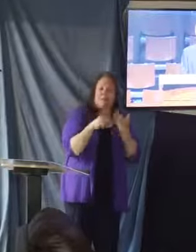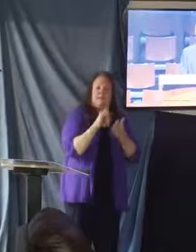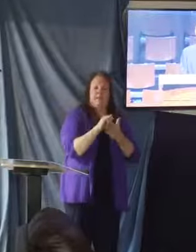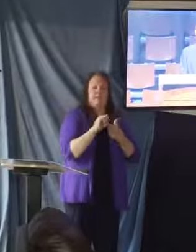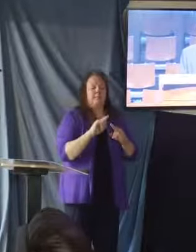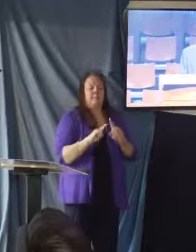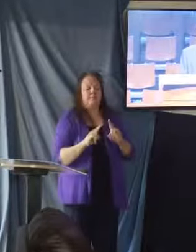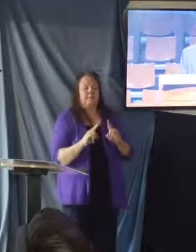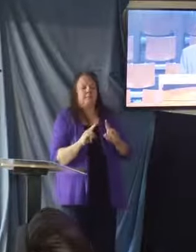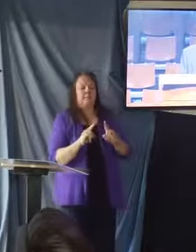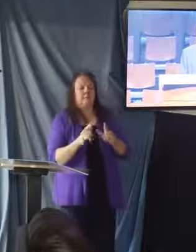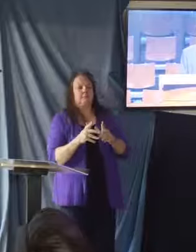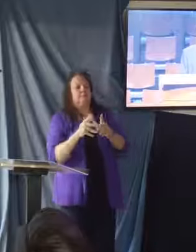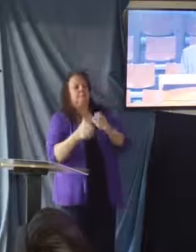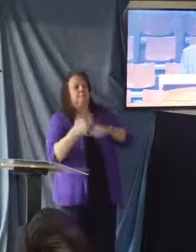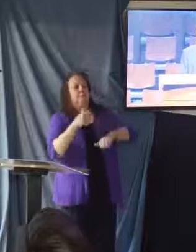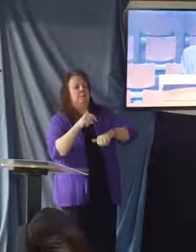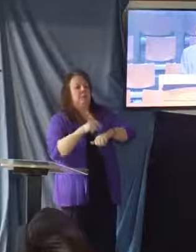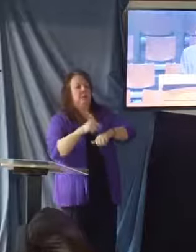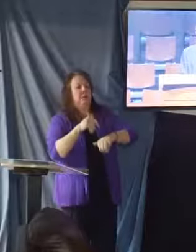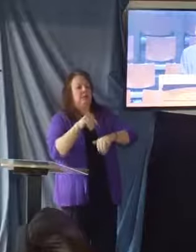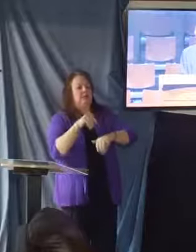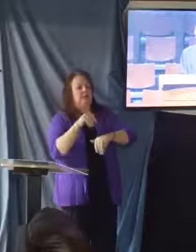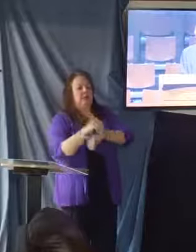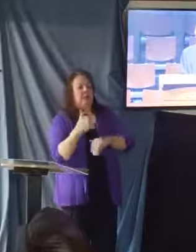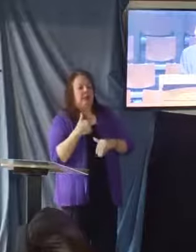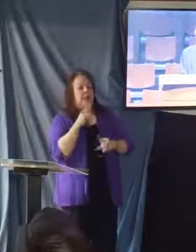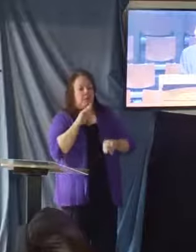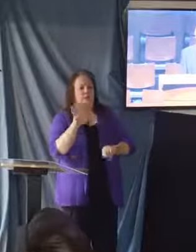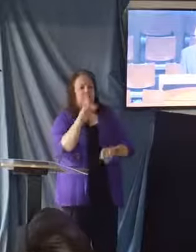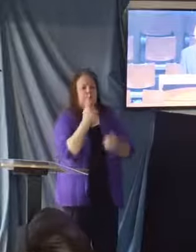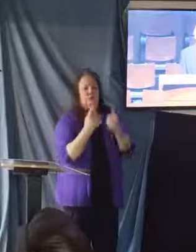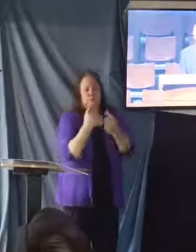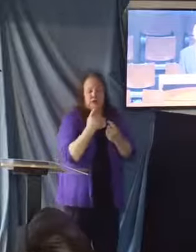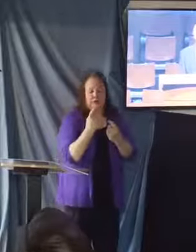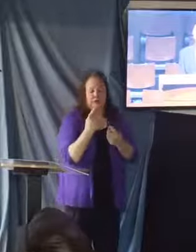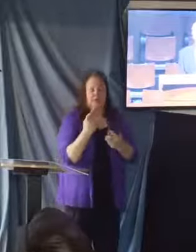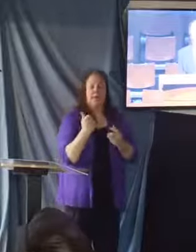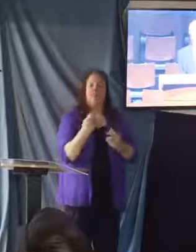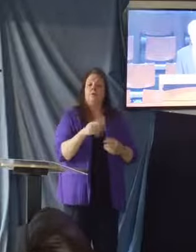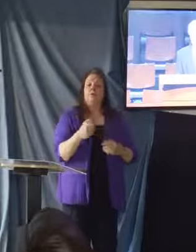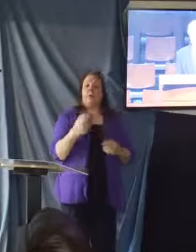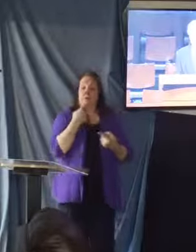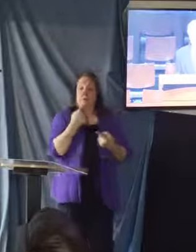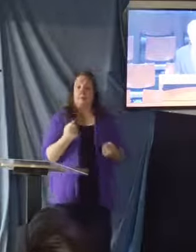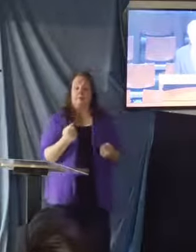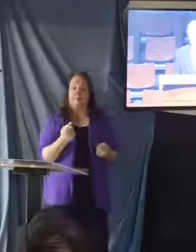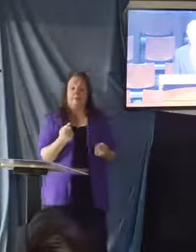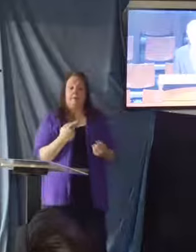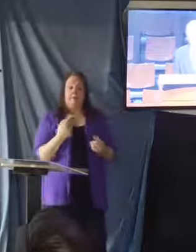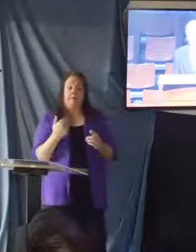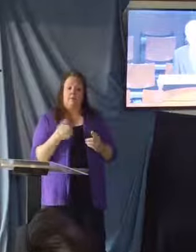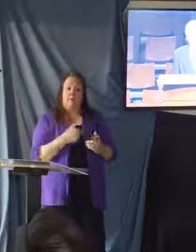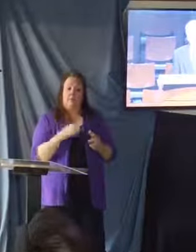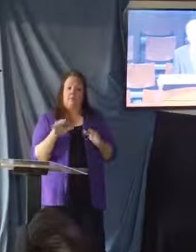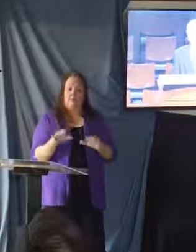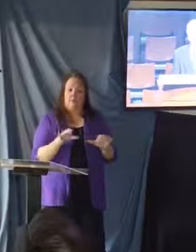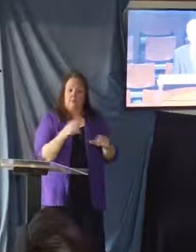spend quite a bit of time dealing with the questions. A few other things, as is the pattern